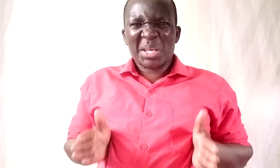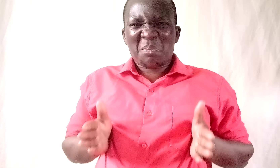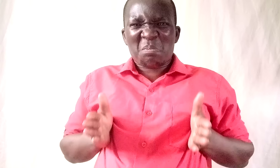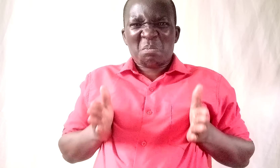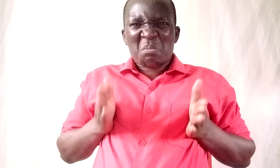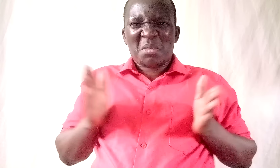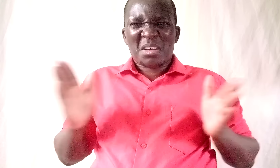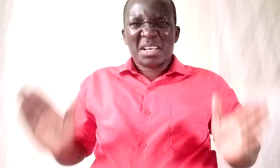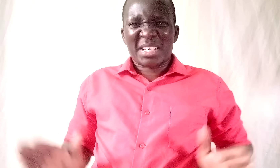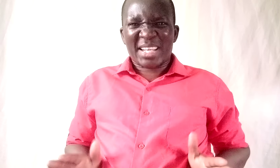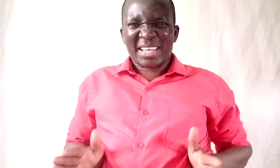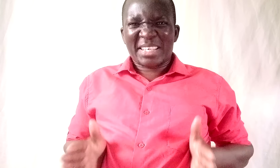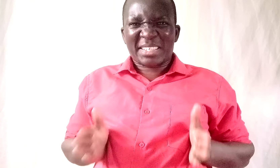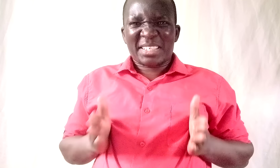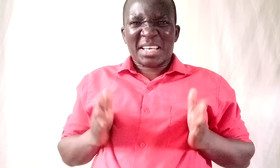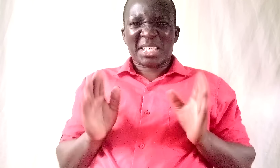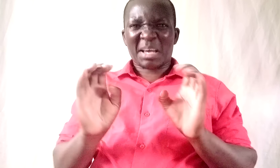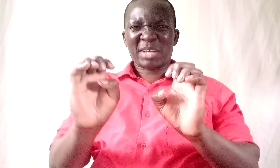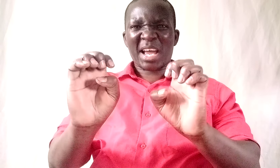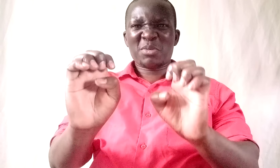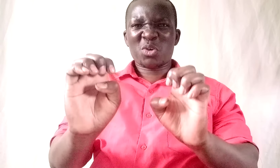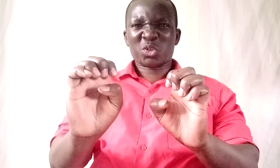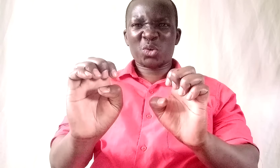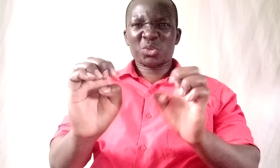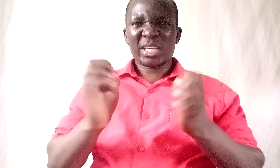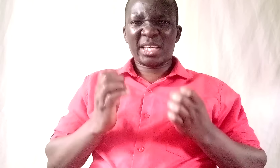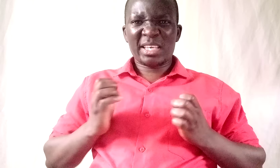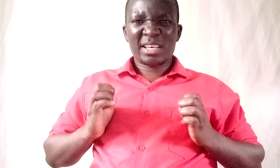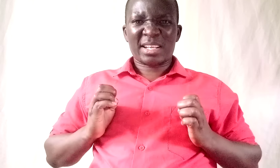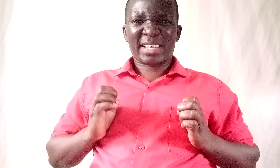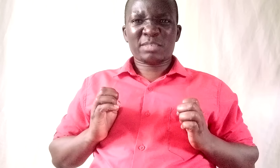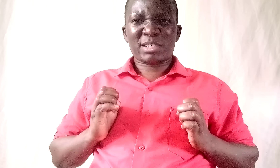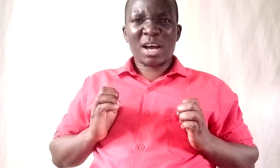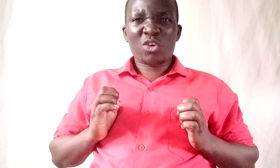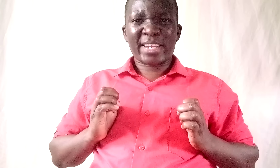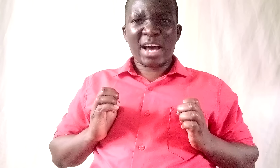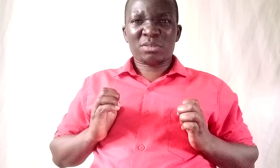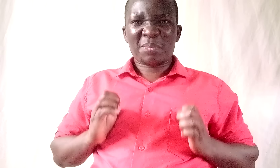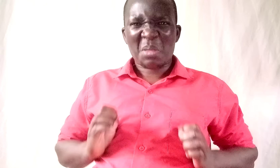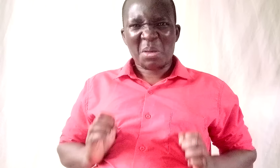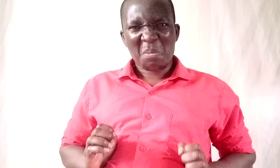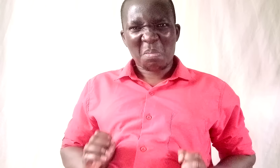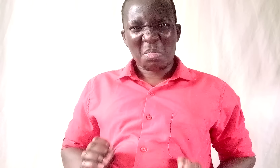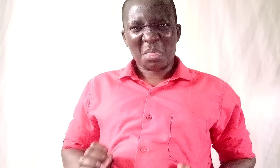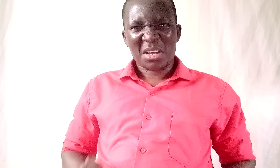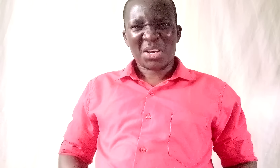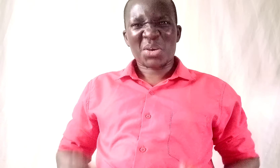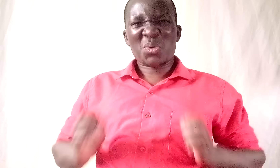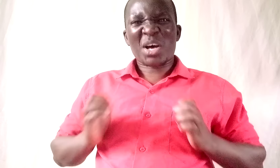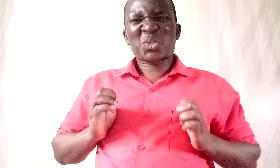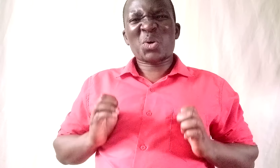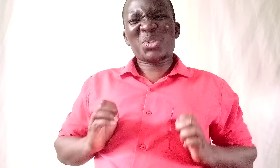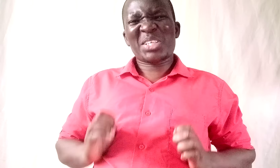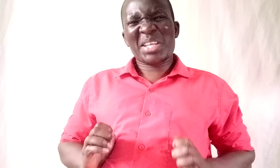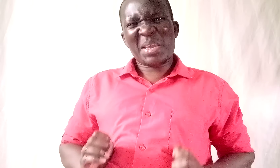slim, like this. Sometimes you also use E, like this, but now going down. You are so